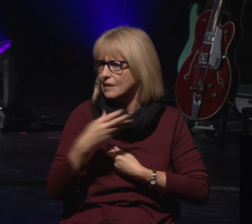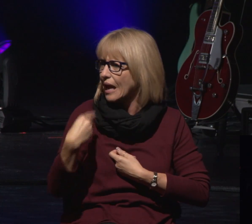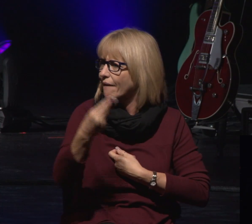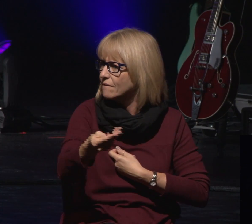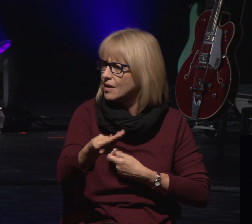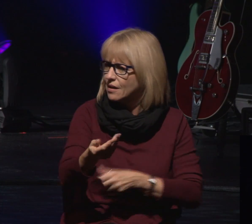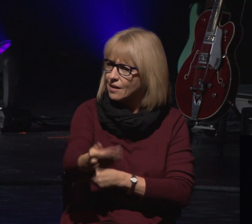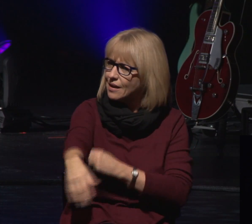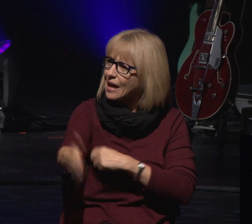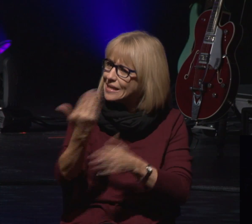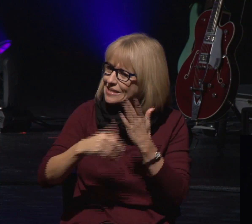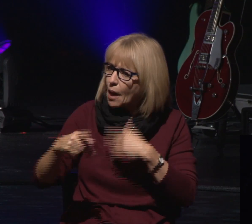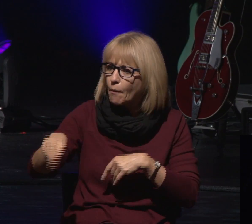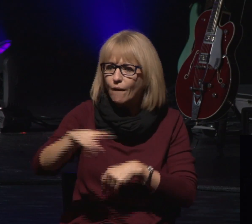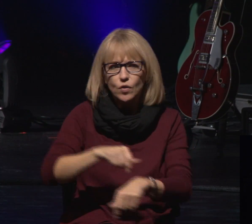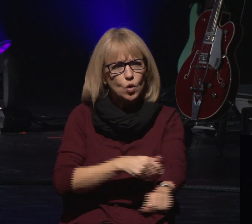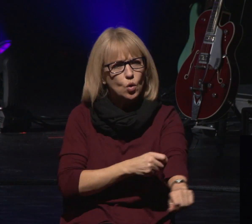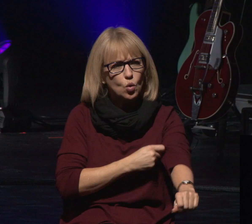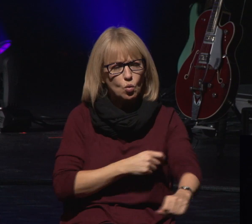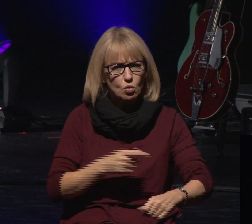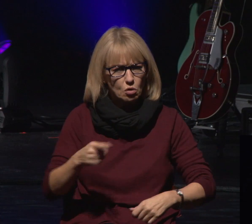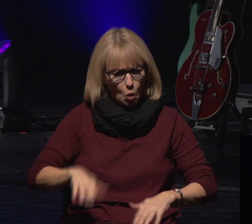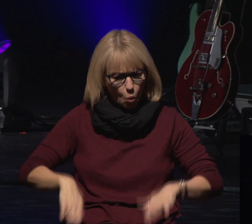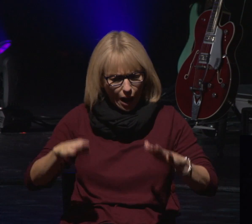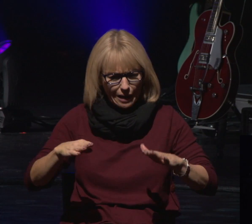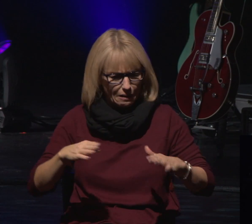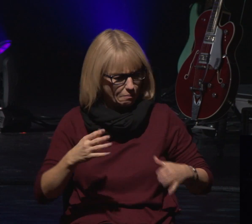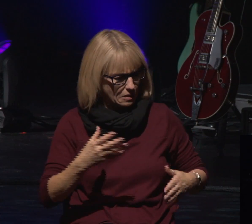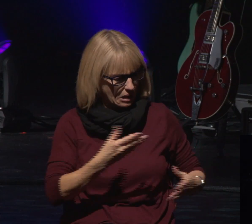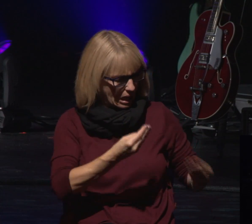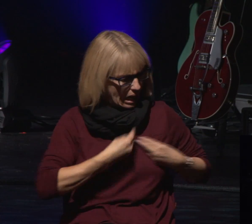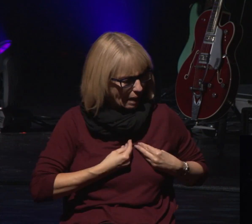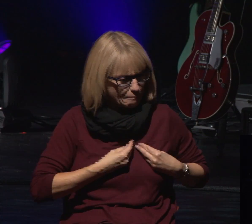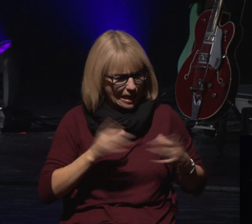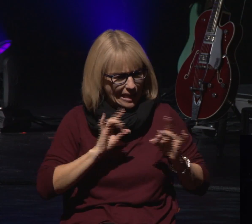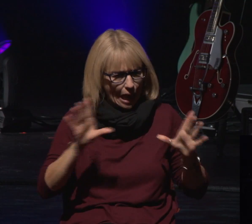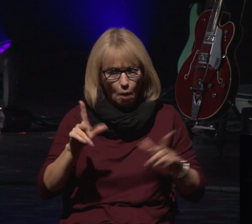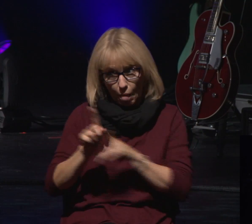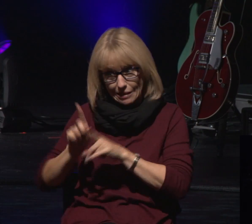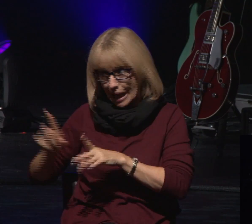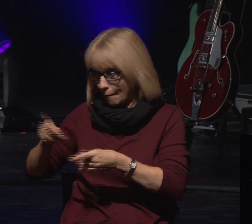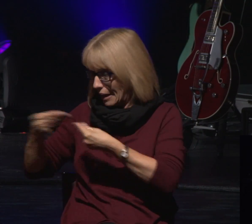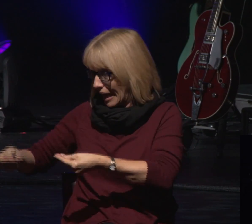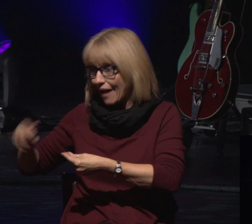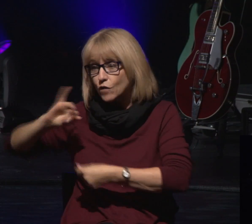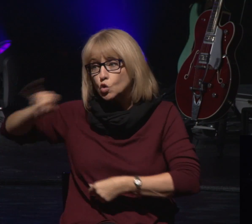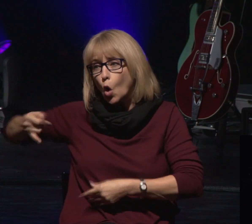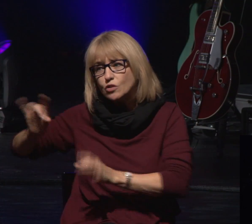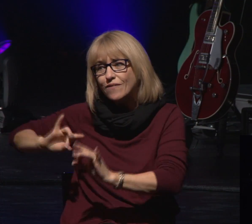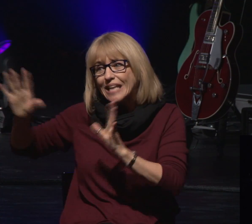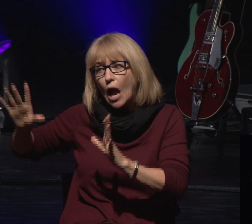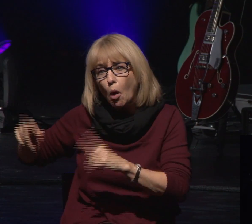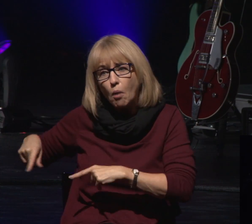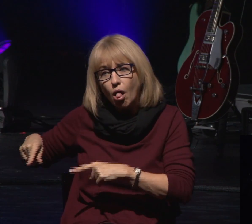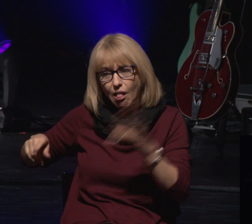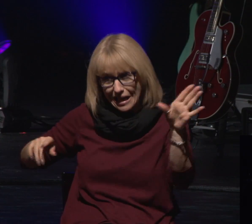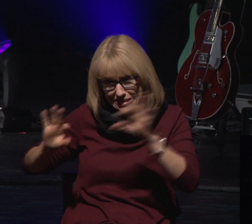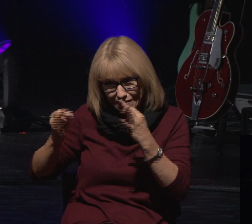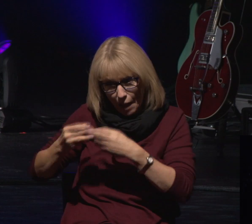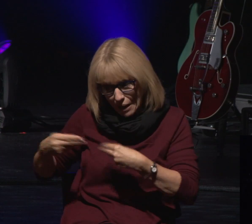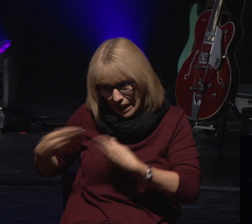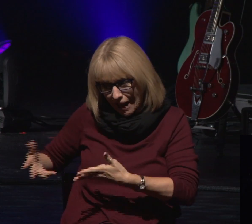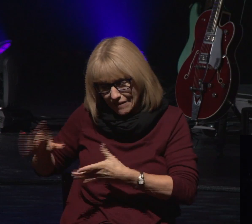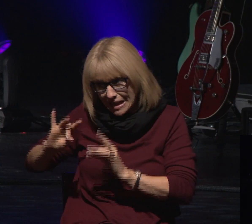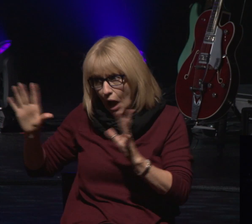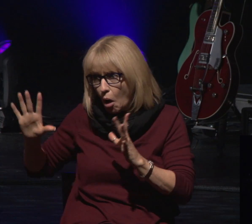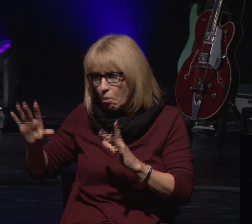but for many in this room, what you were given was handed to you, the same as what was handed to Joseph. from this incredibly messed up, dysfunctional family. And